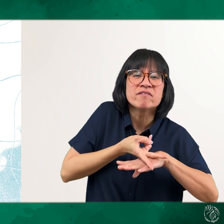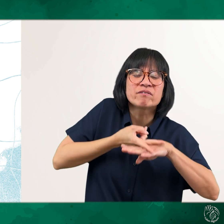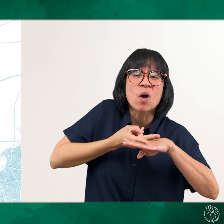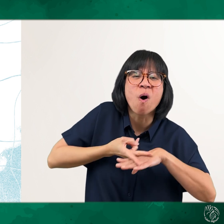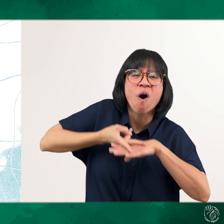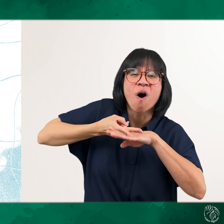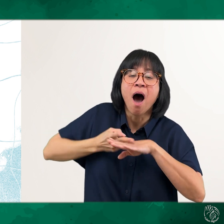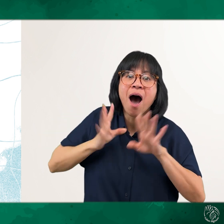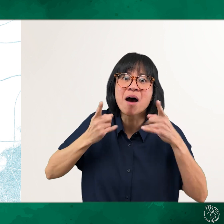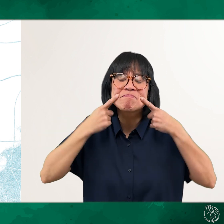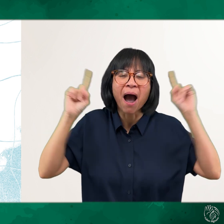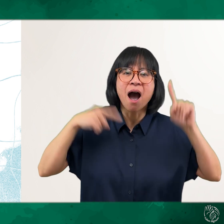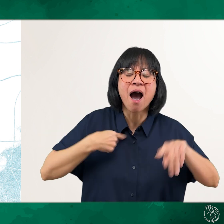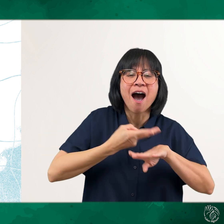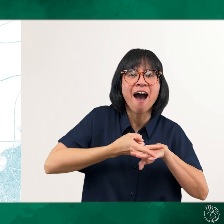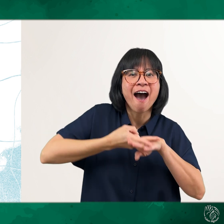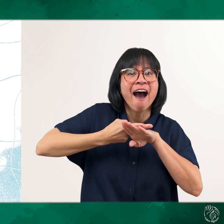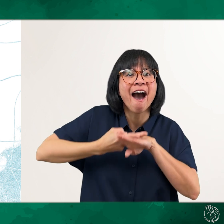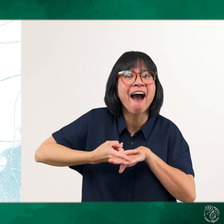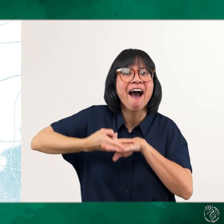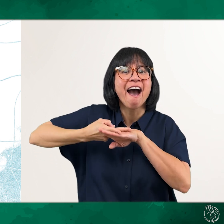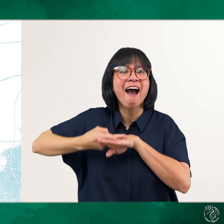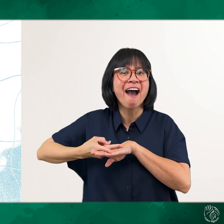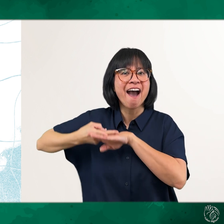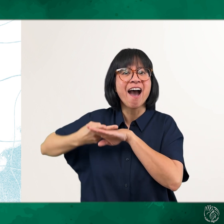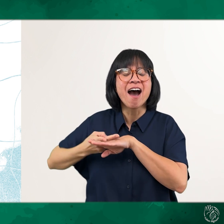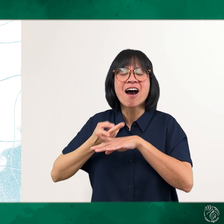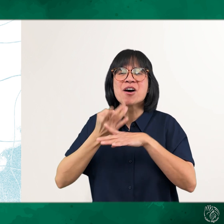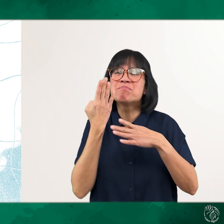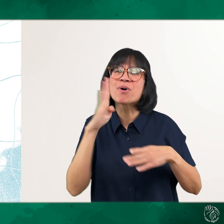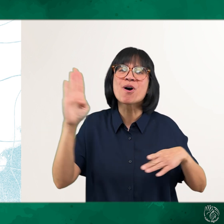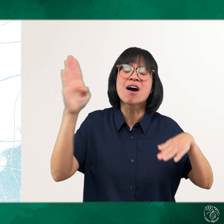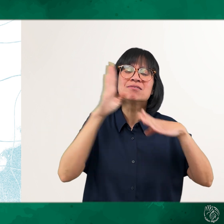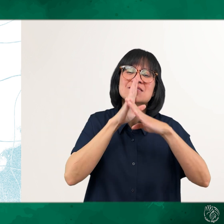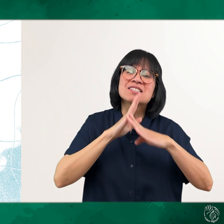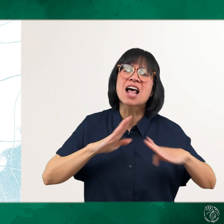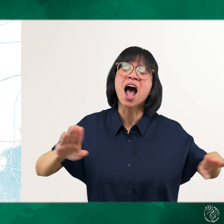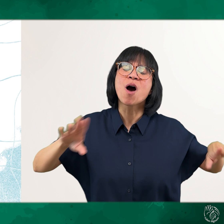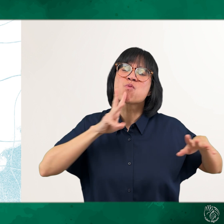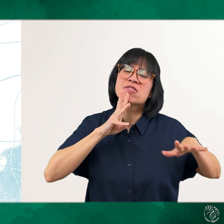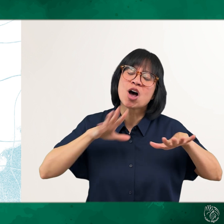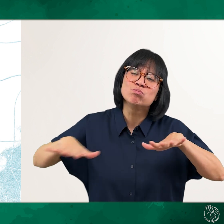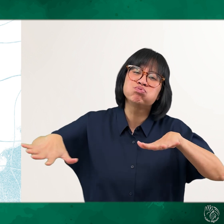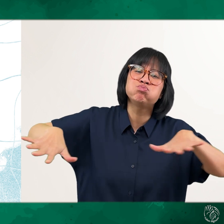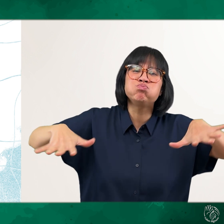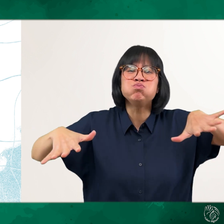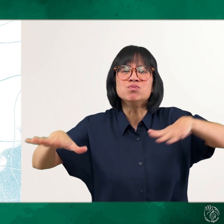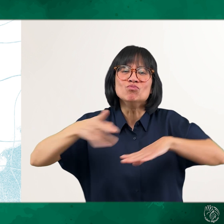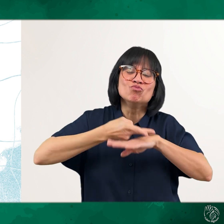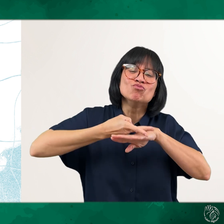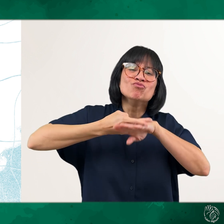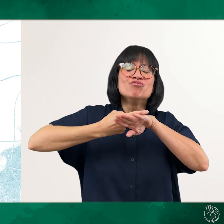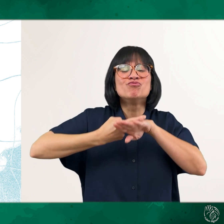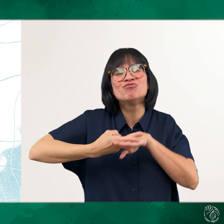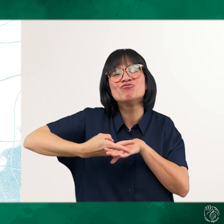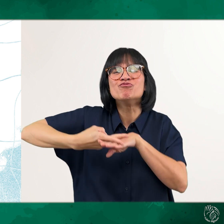Like when I'm finally able to float by myself for the first time ever, floating in blue